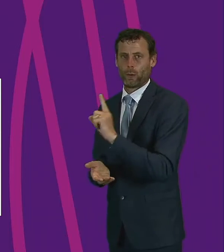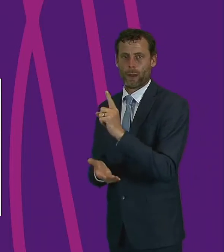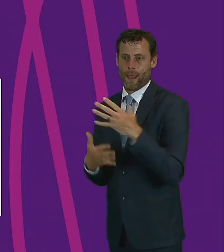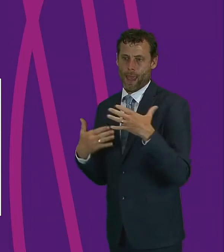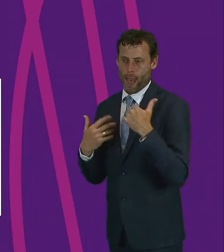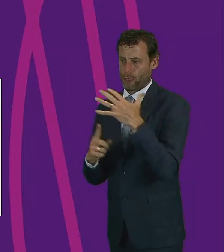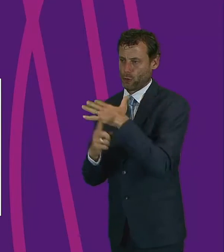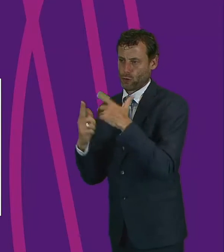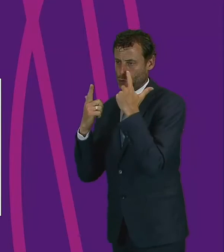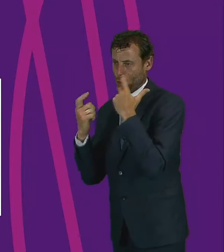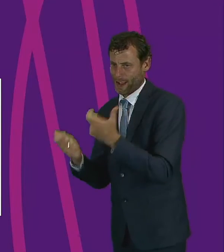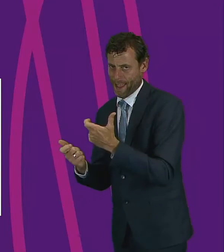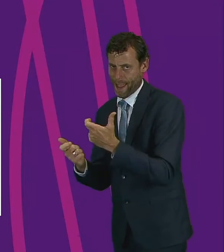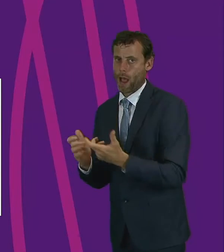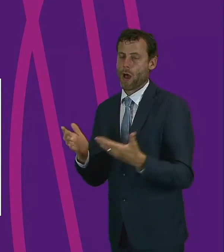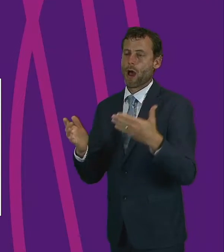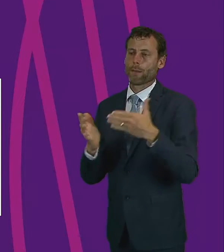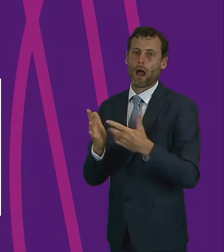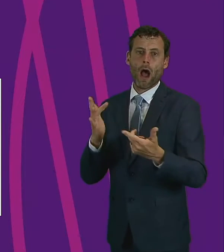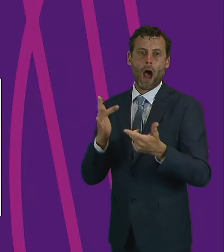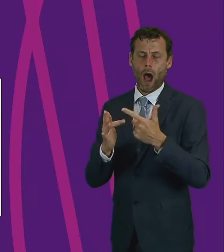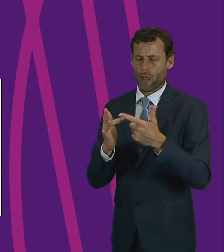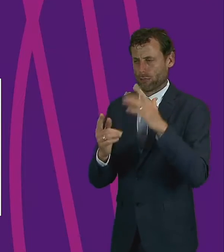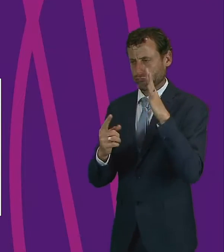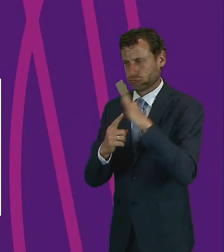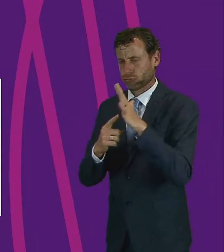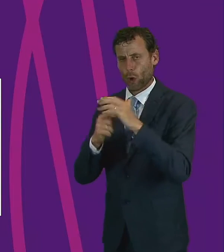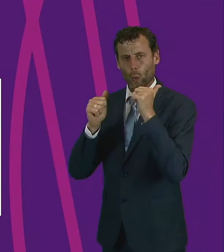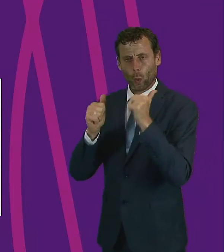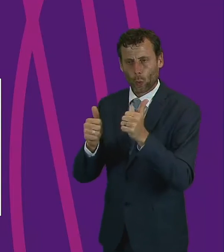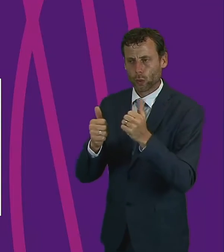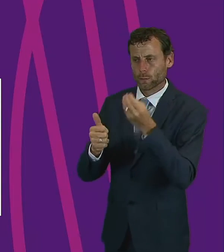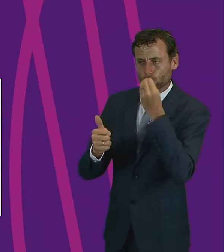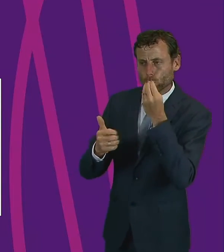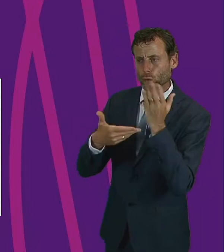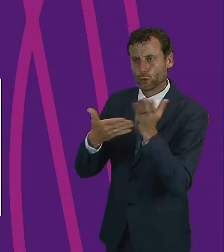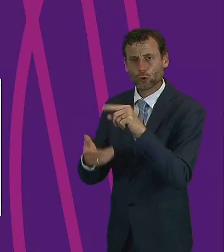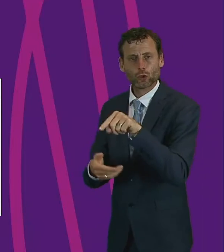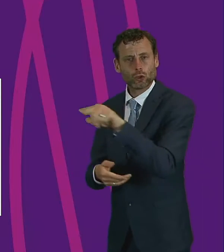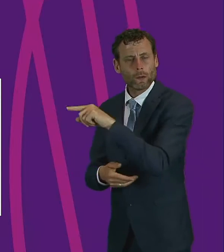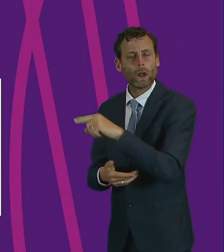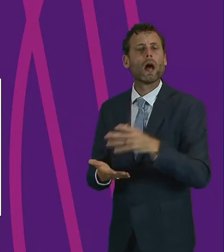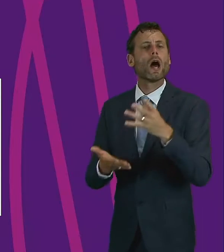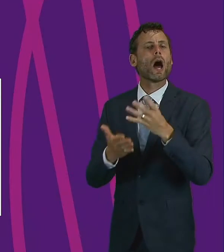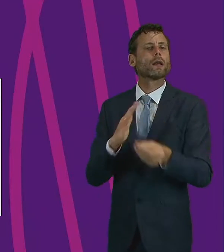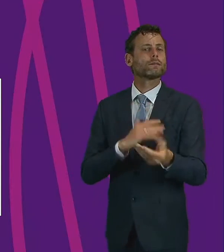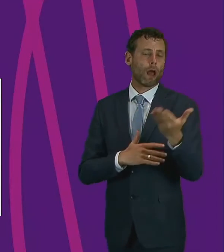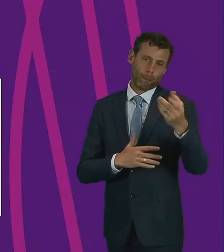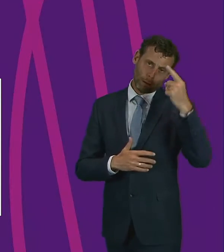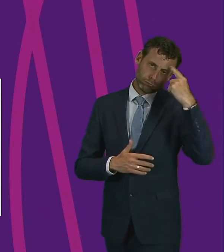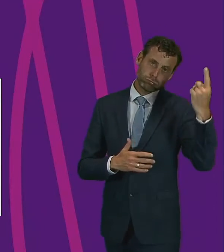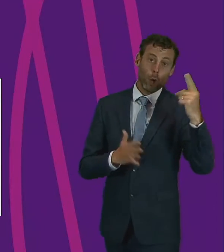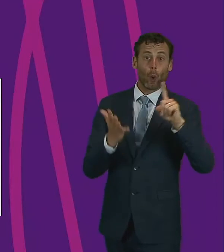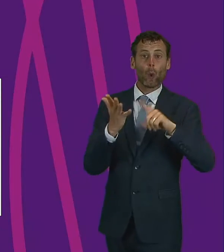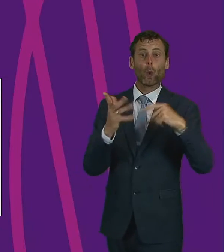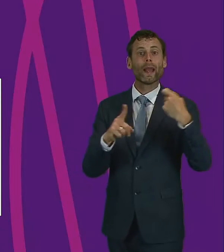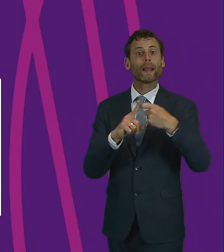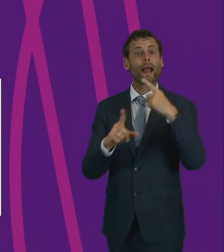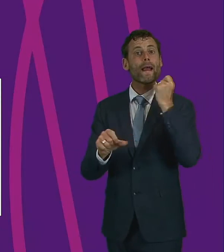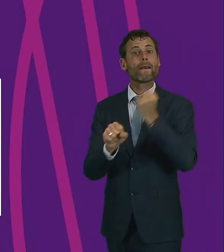foodstuffs and other vital goods and services. So, for example, If the UK government